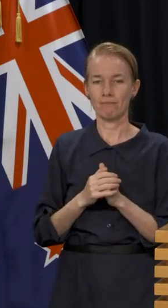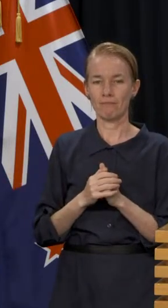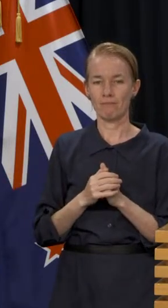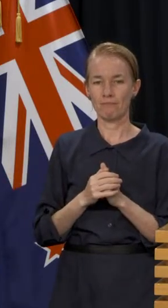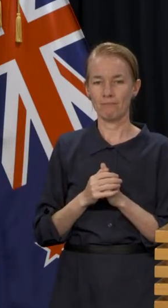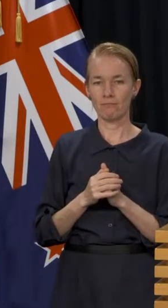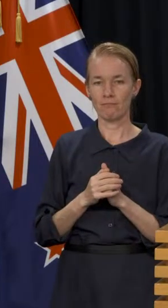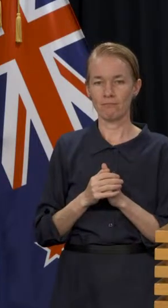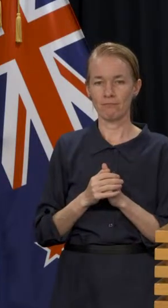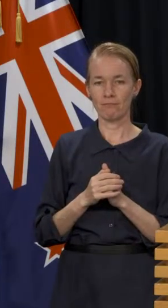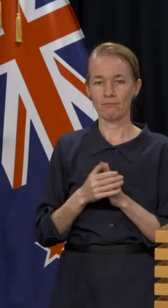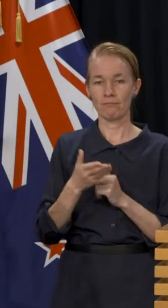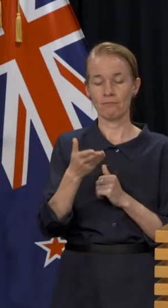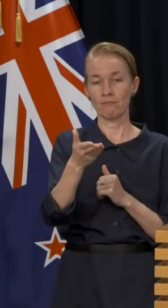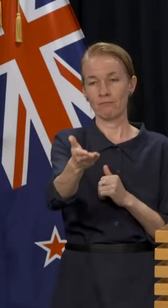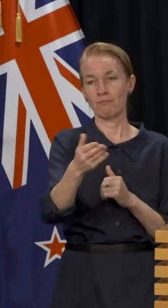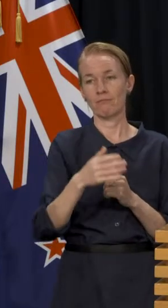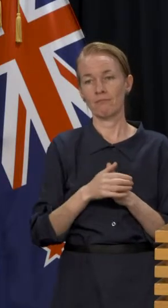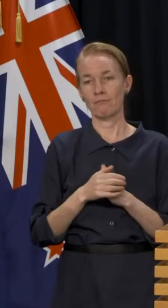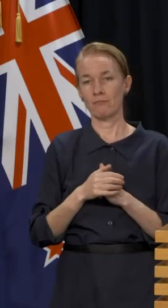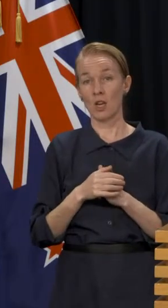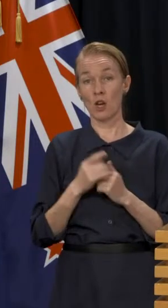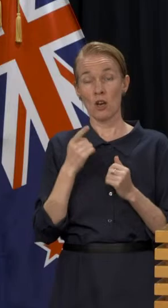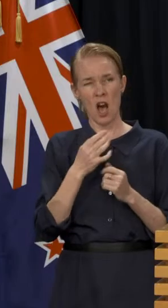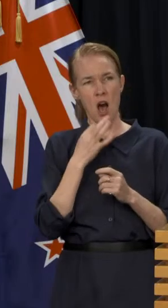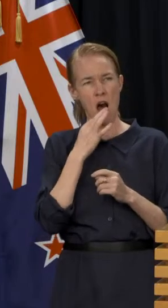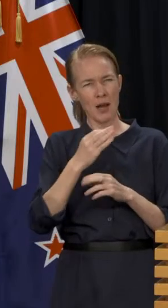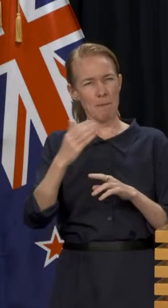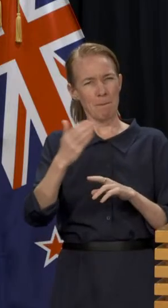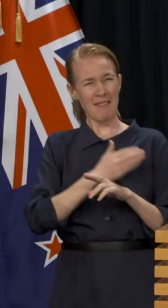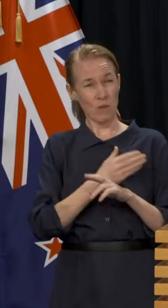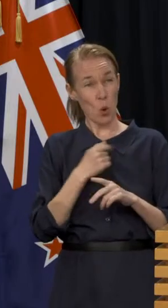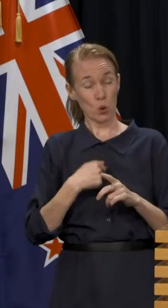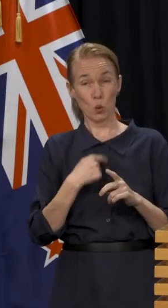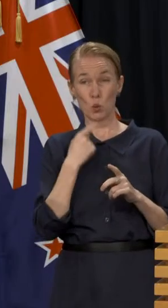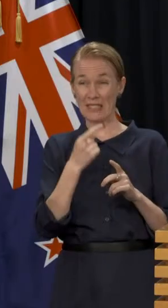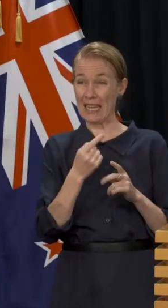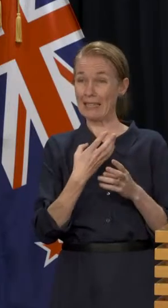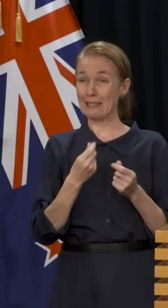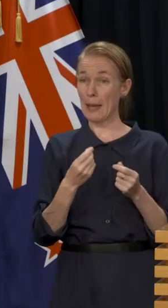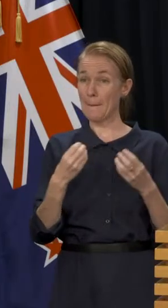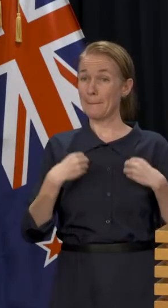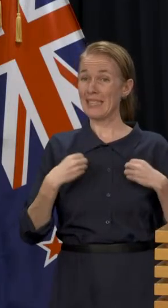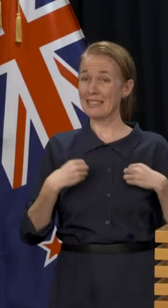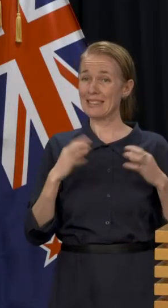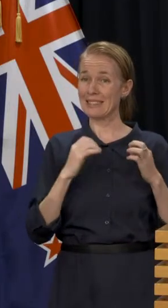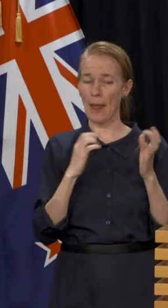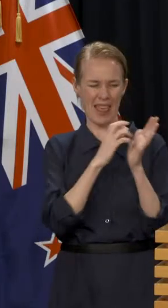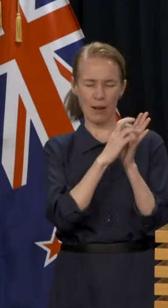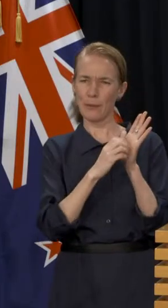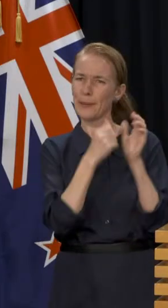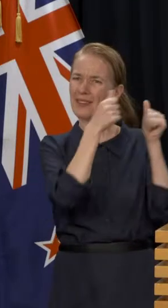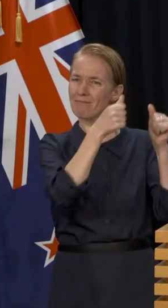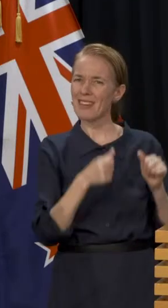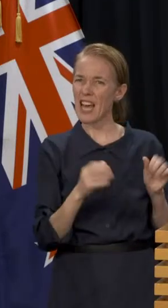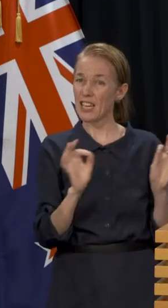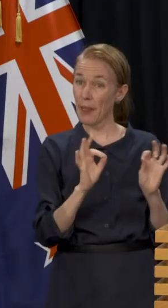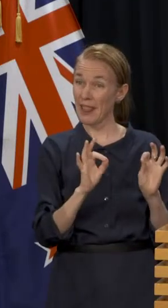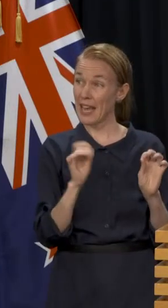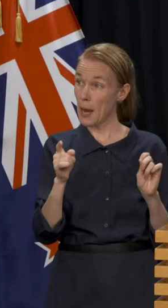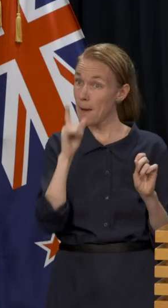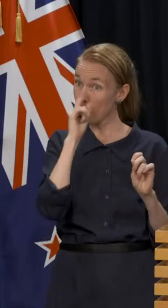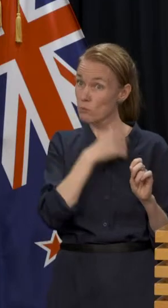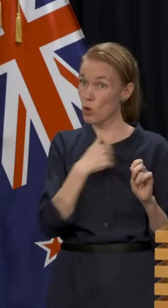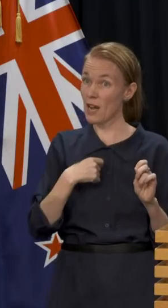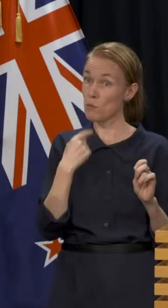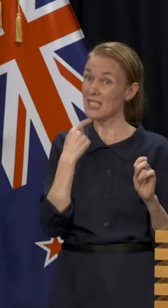consider making it mandatory. It's now early August. Businesses, in some cases, still aren't putting up the QR code. At what point do you stop asking